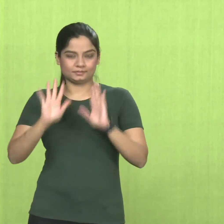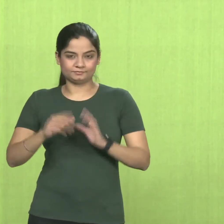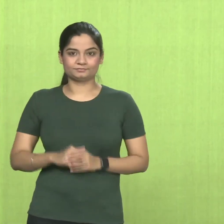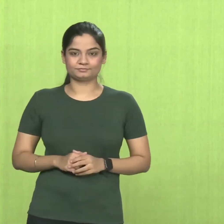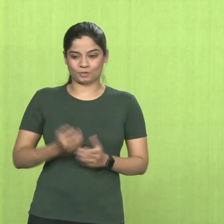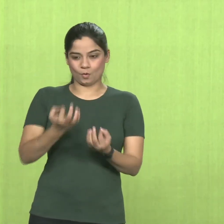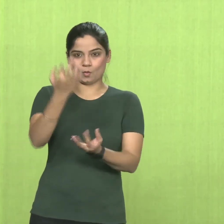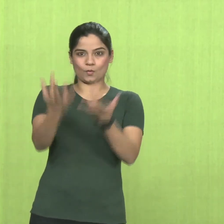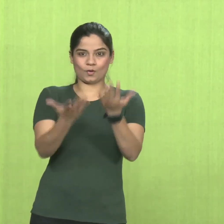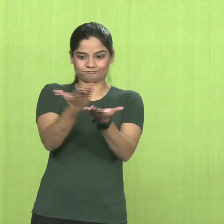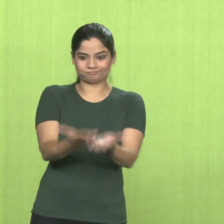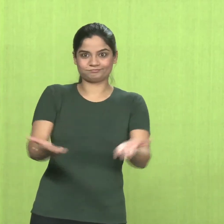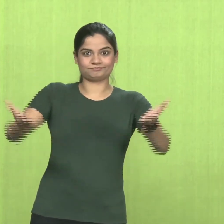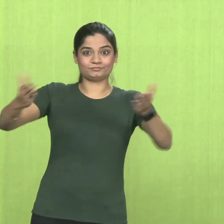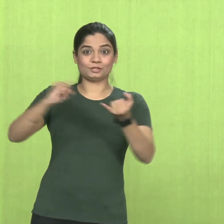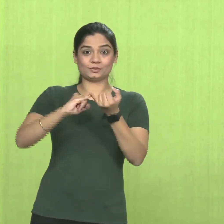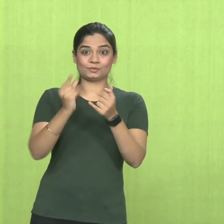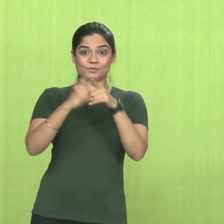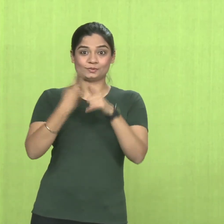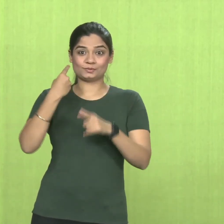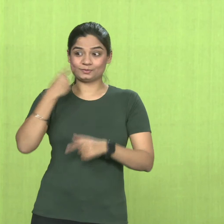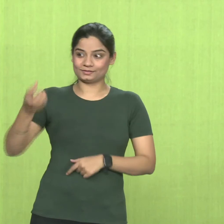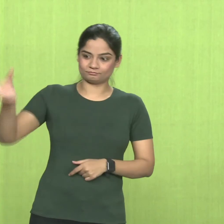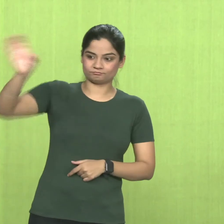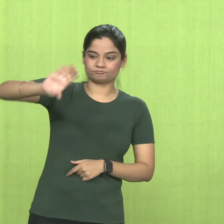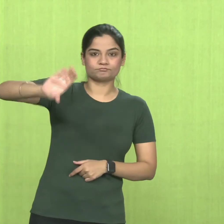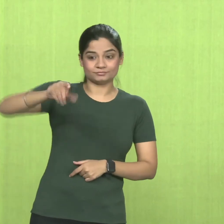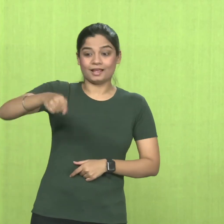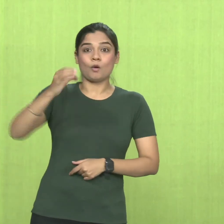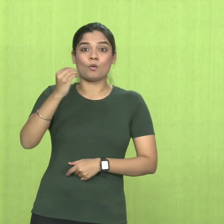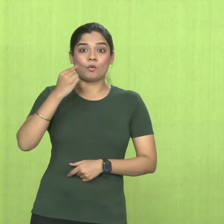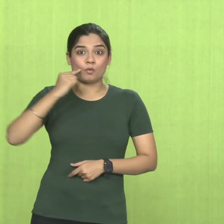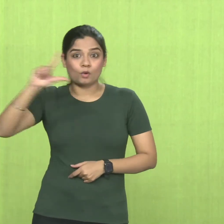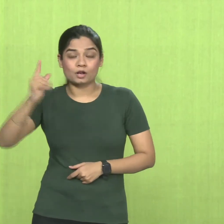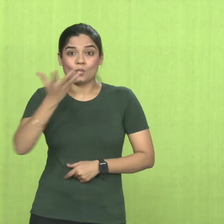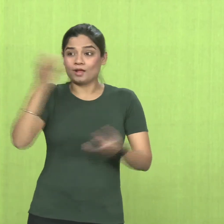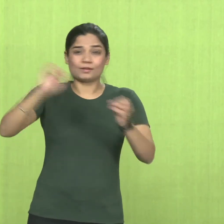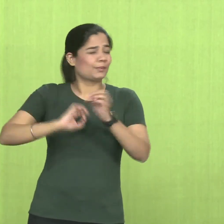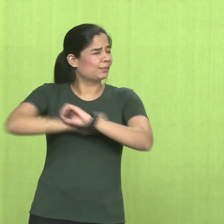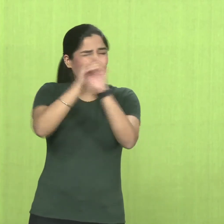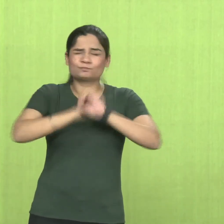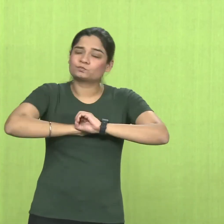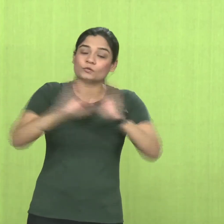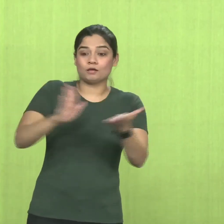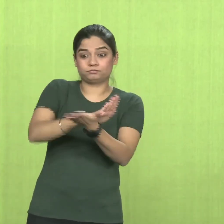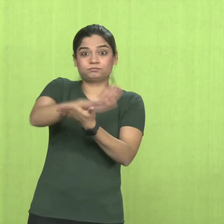In order to keep it fresh for a long time, just roast it in a